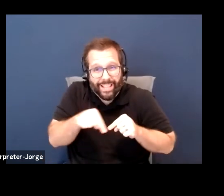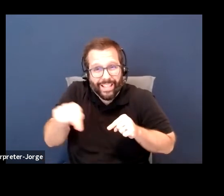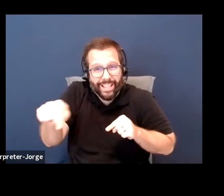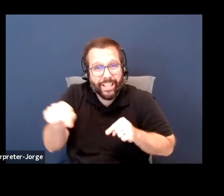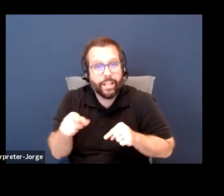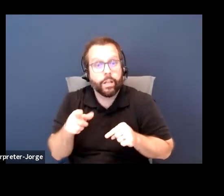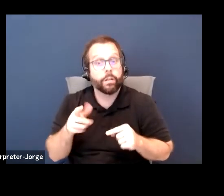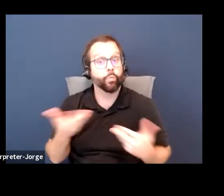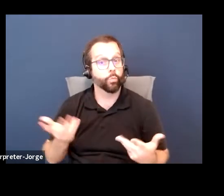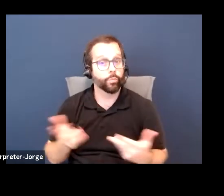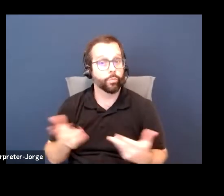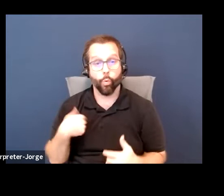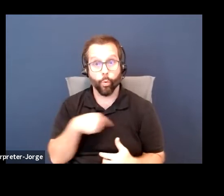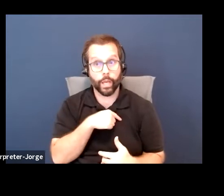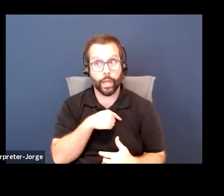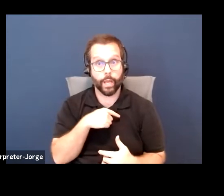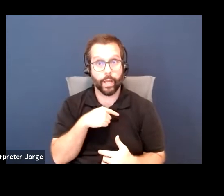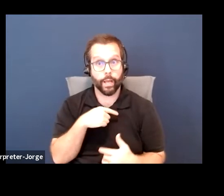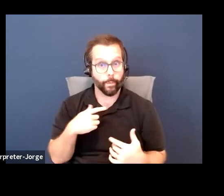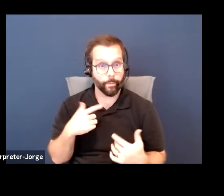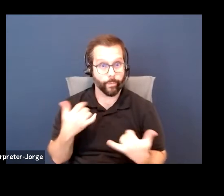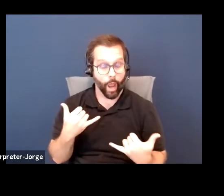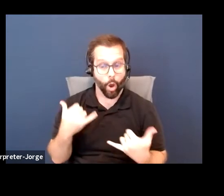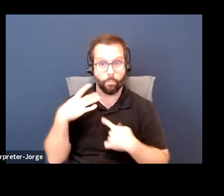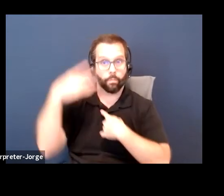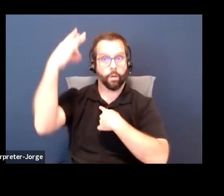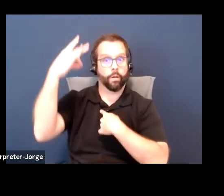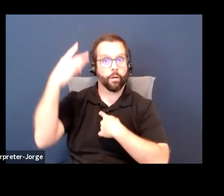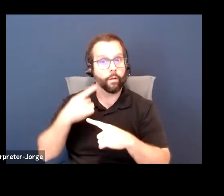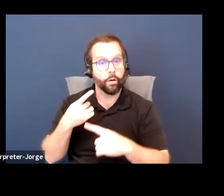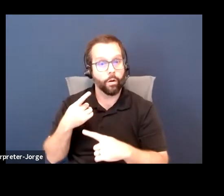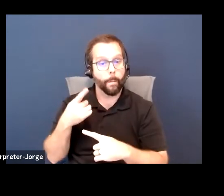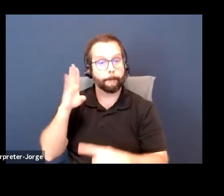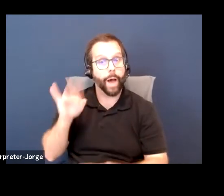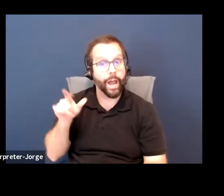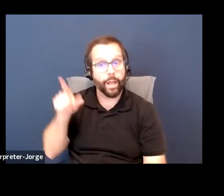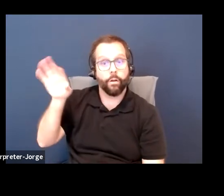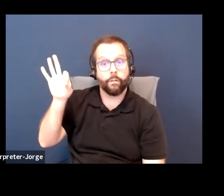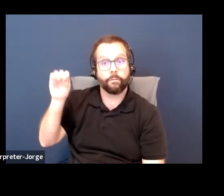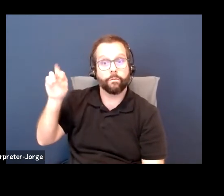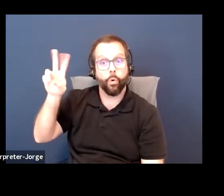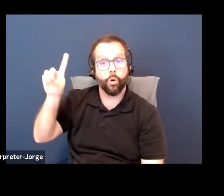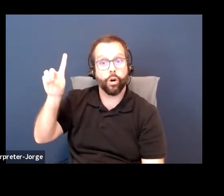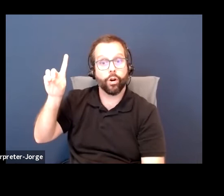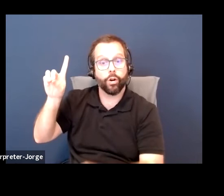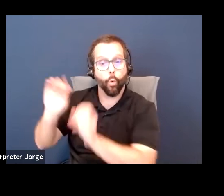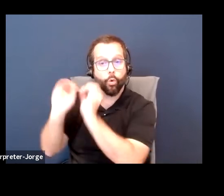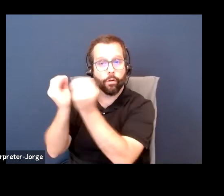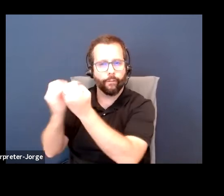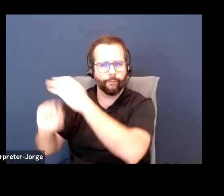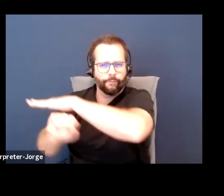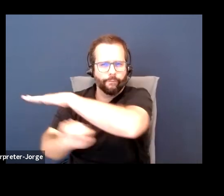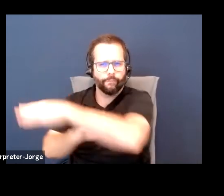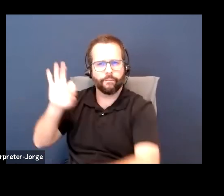We have been selected by the Ford Foundation, and we'll be, I can't even talk this morning, we'll be receiving